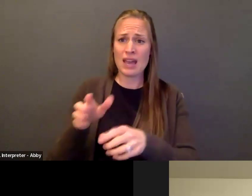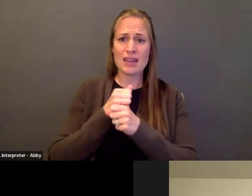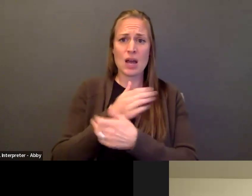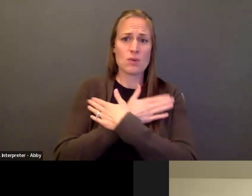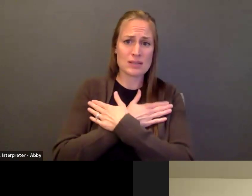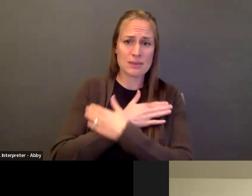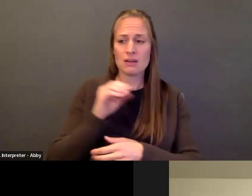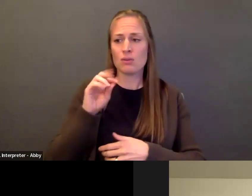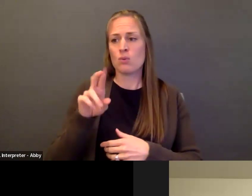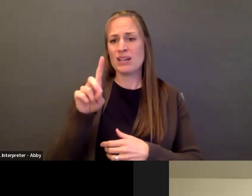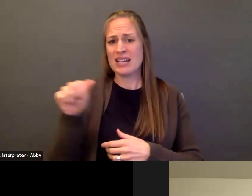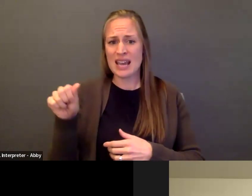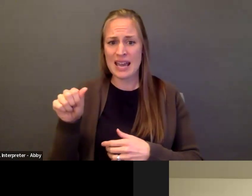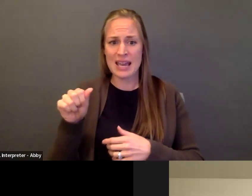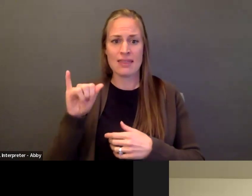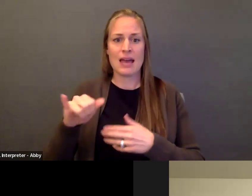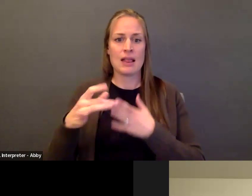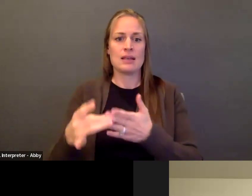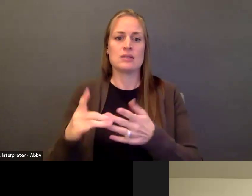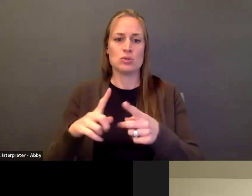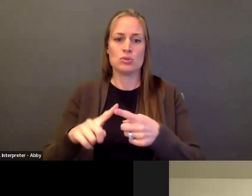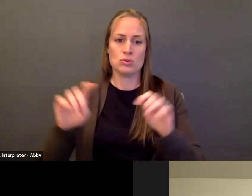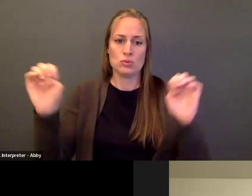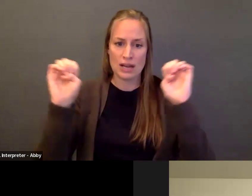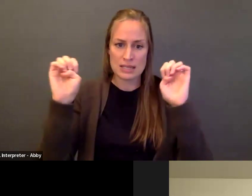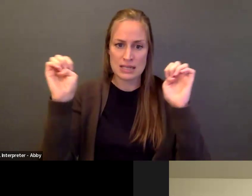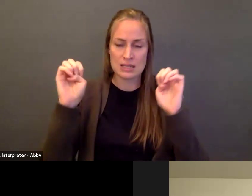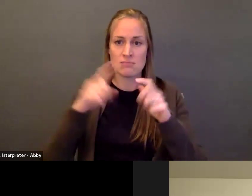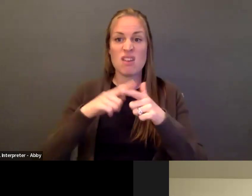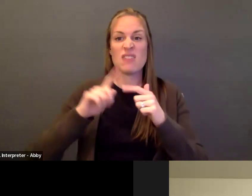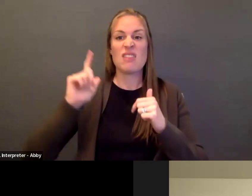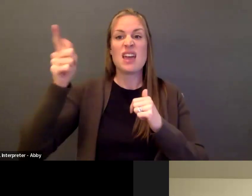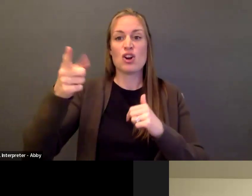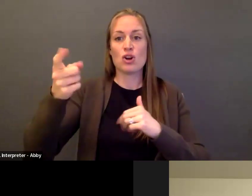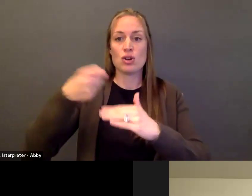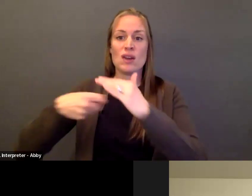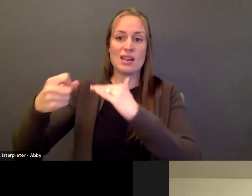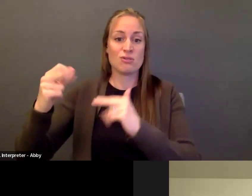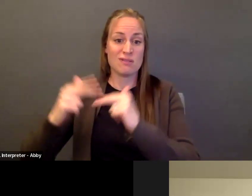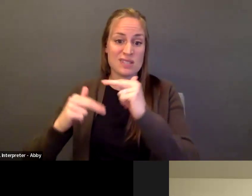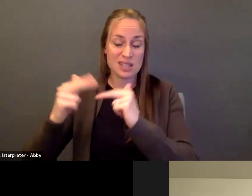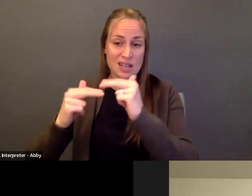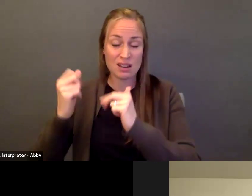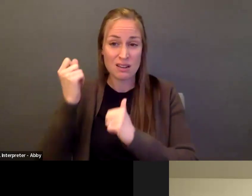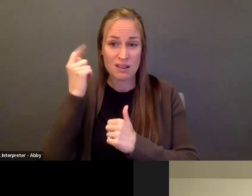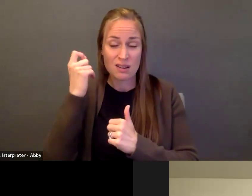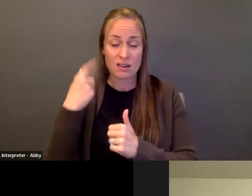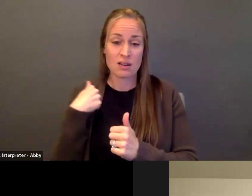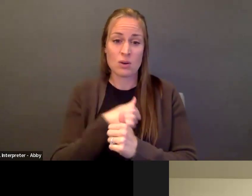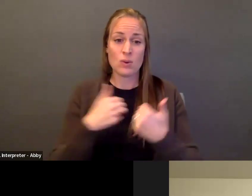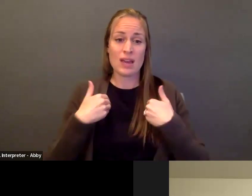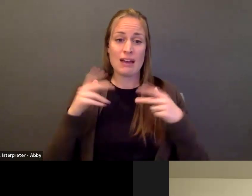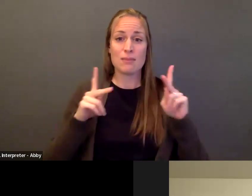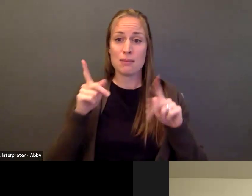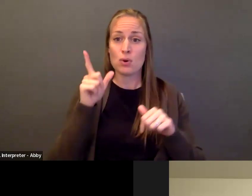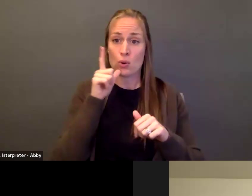it leads to crisis. So up and downstream. So then maybe you get into a facility. And by the way, folks, we have patients who are routinely, they